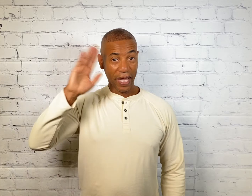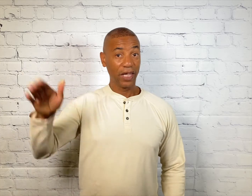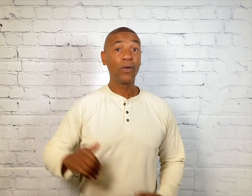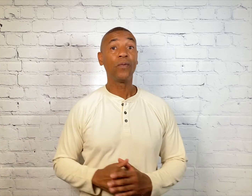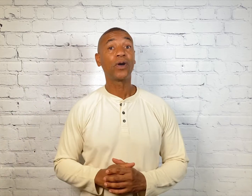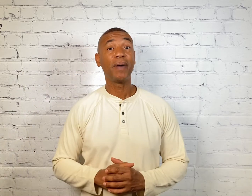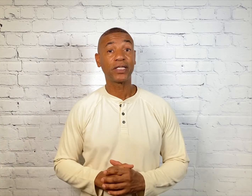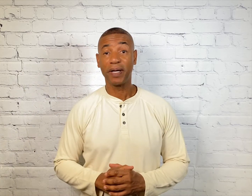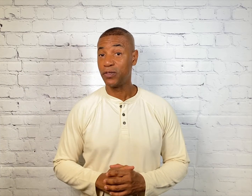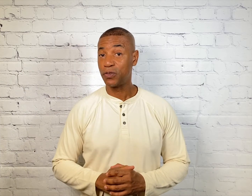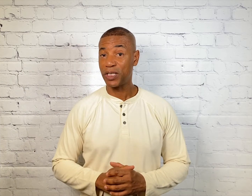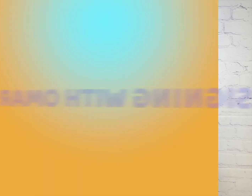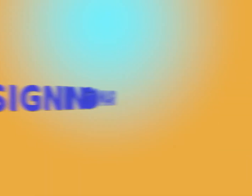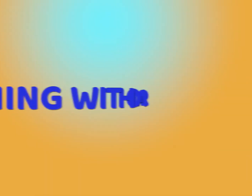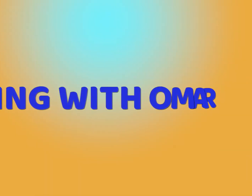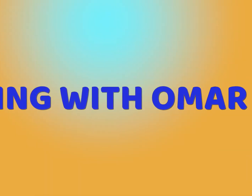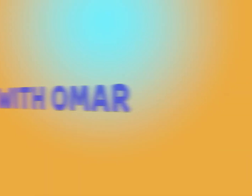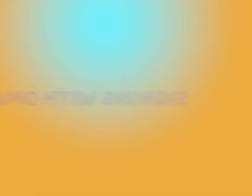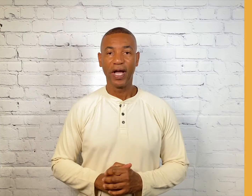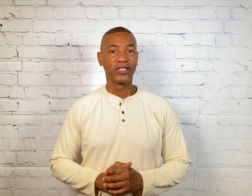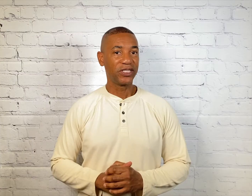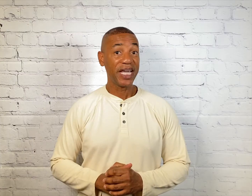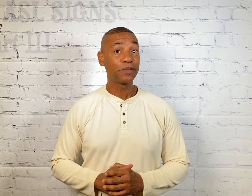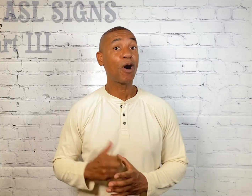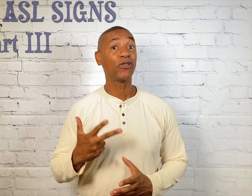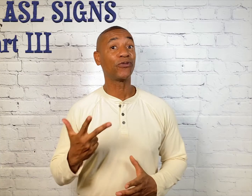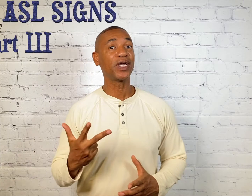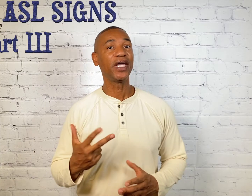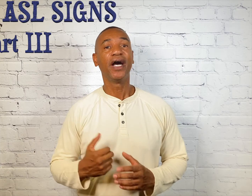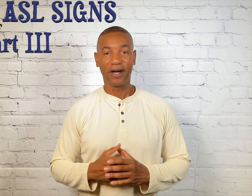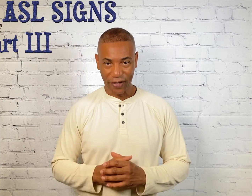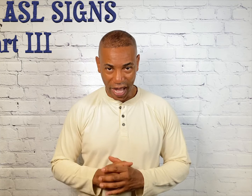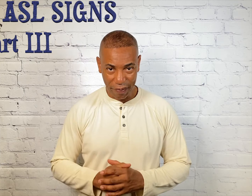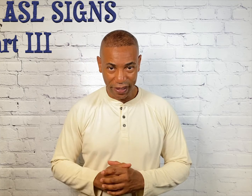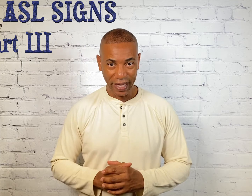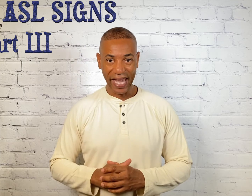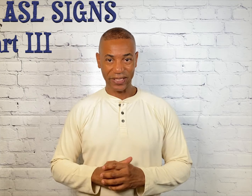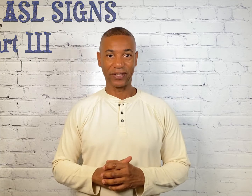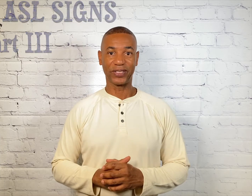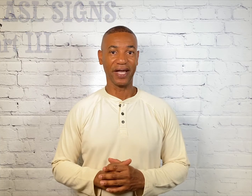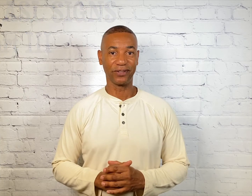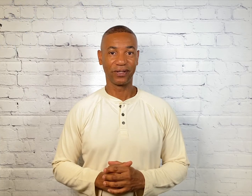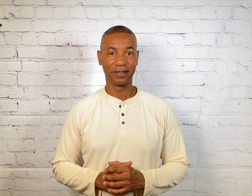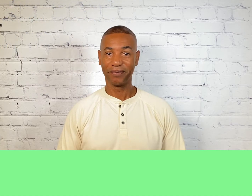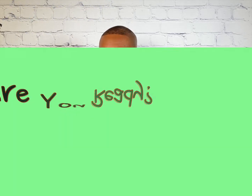Hello and welcome back to my YouTube channel, Signing with Omar. Today is part 3 of common ASL signs. Are you